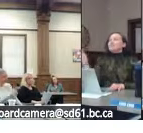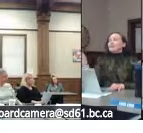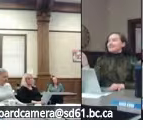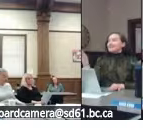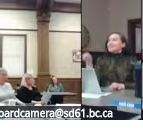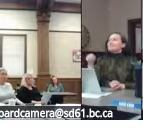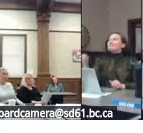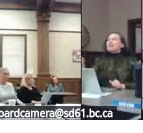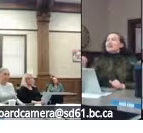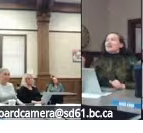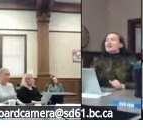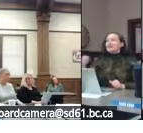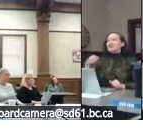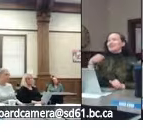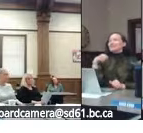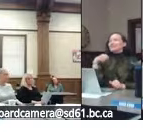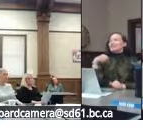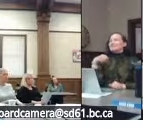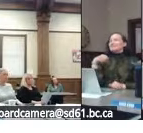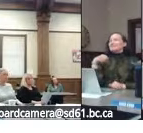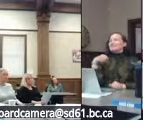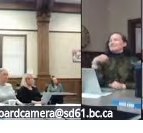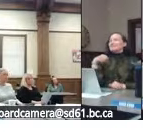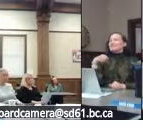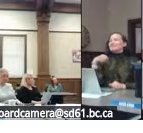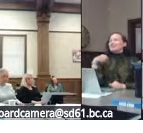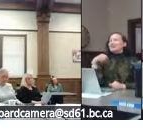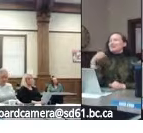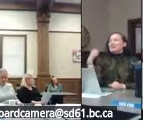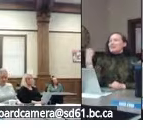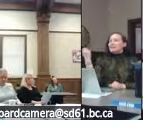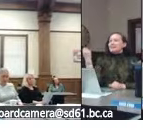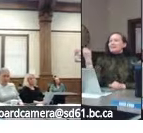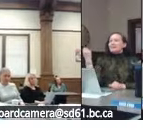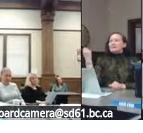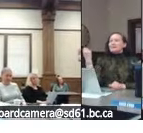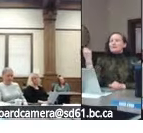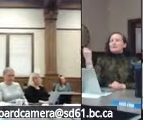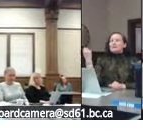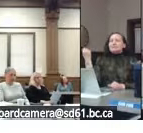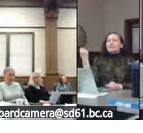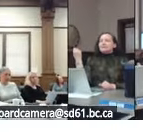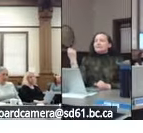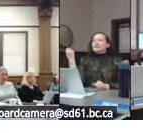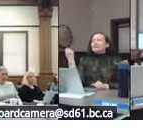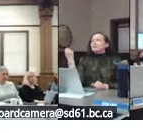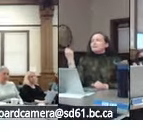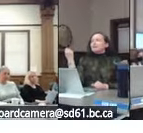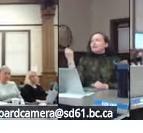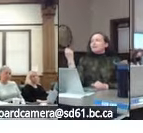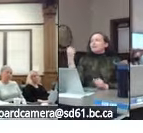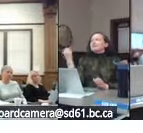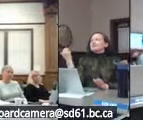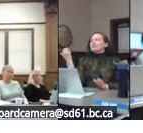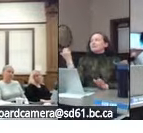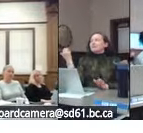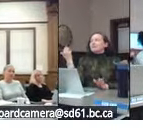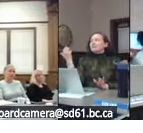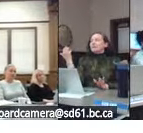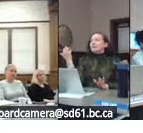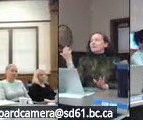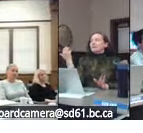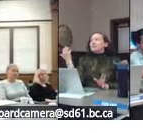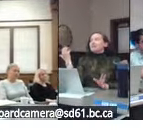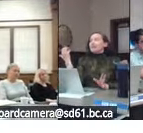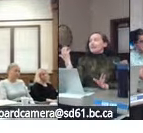or as a kind of nudge for some ministry approval, because obviously a building has been in need of replacement